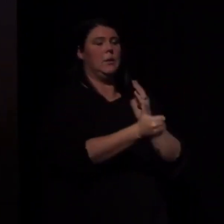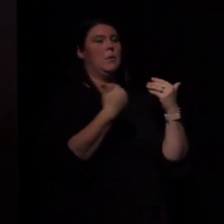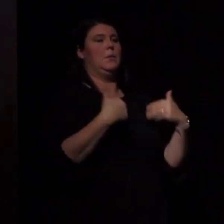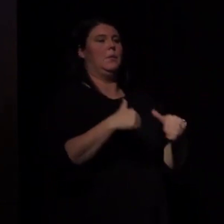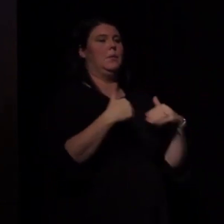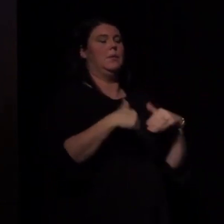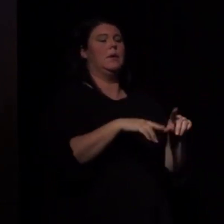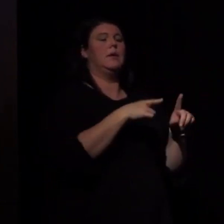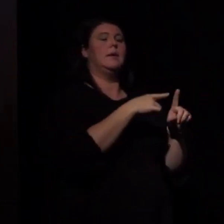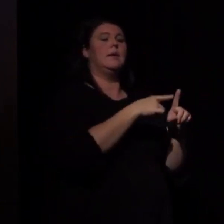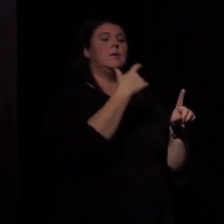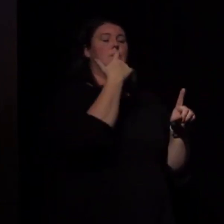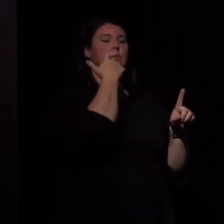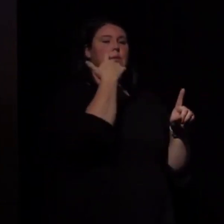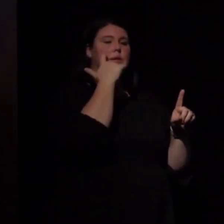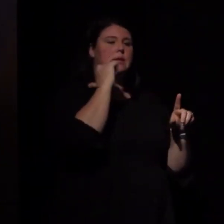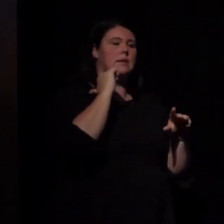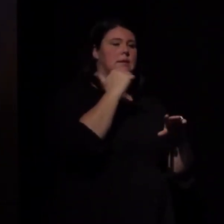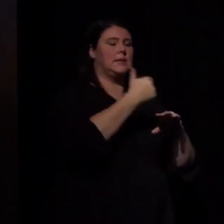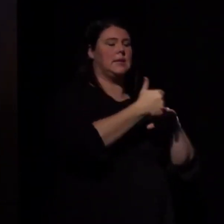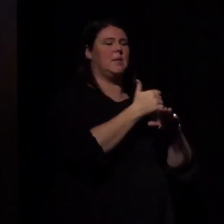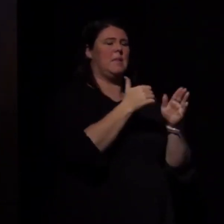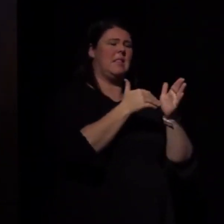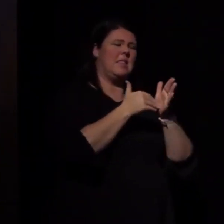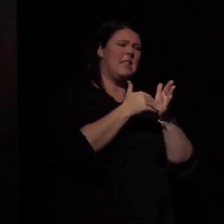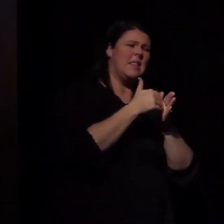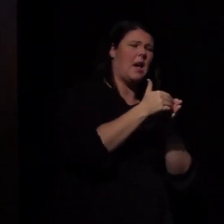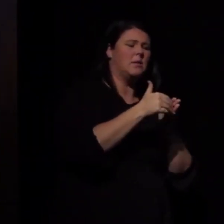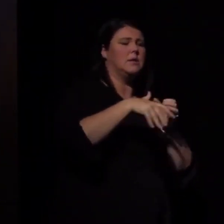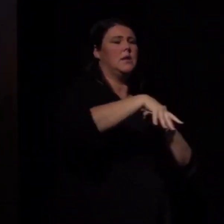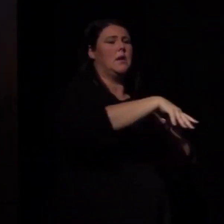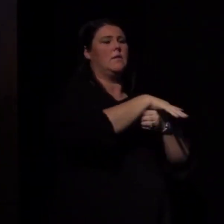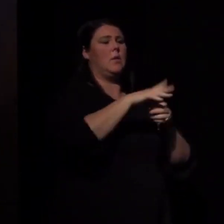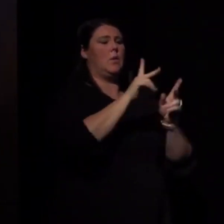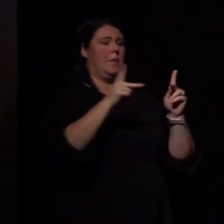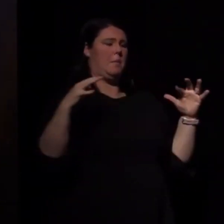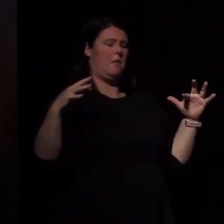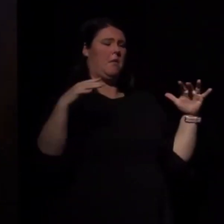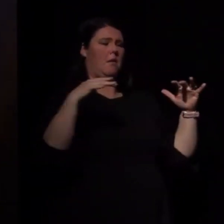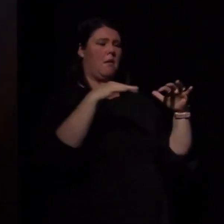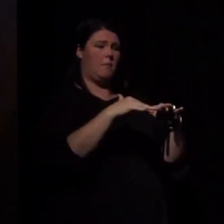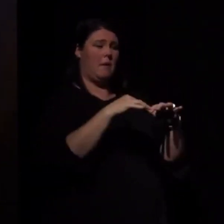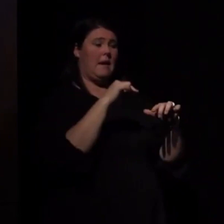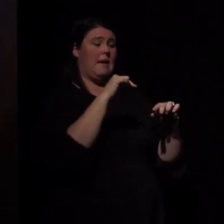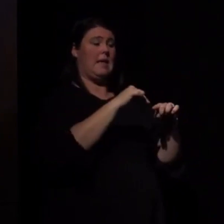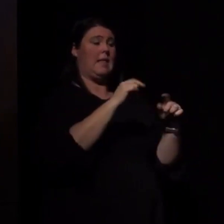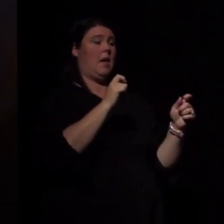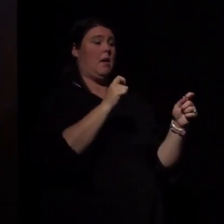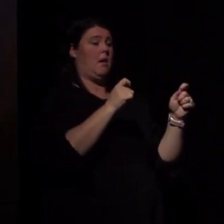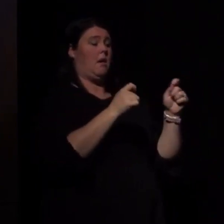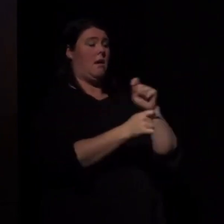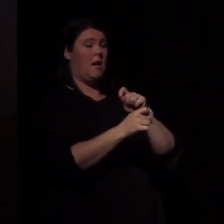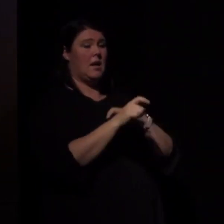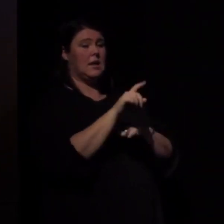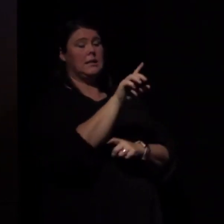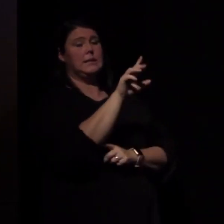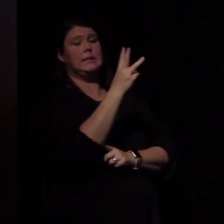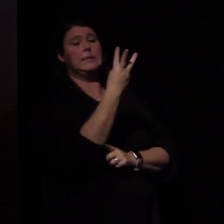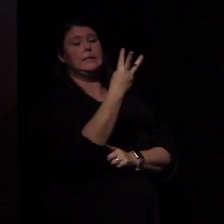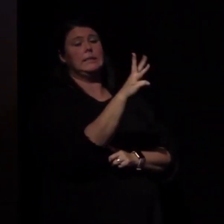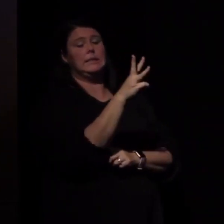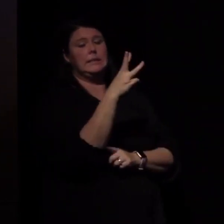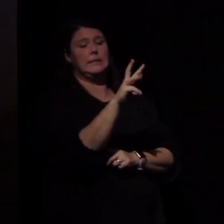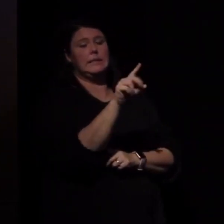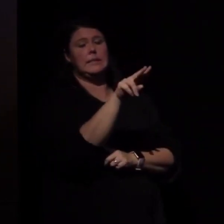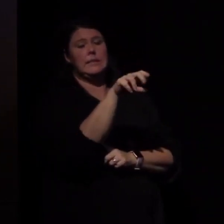the activation and mobilization of thousands of local citizens who have in turn diverted a whopping 16 tons